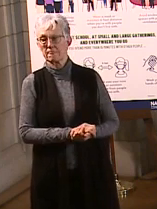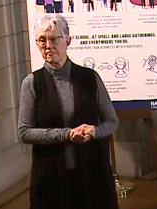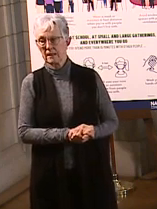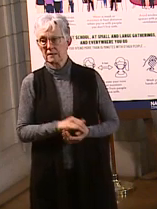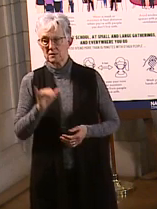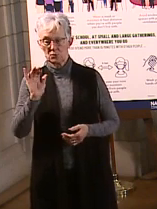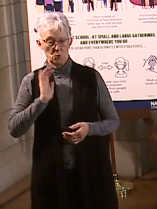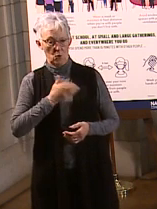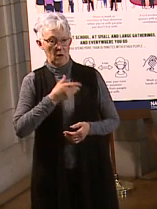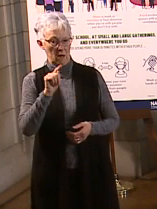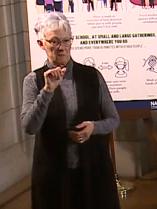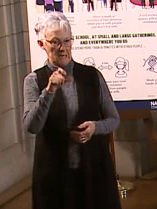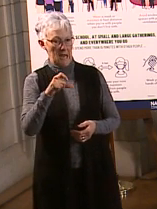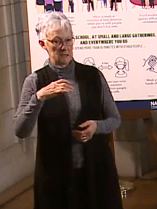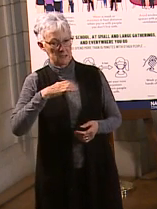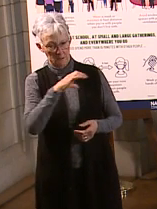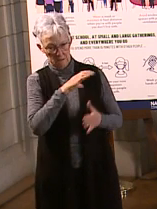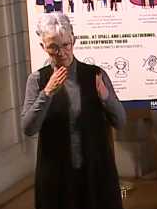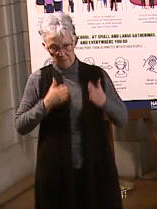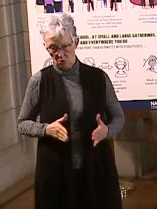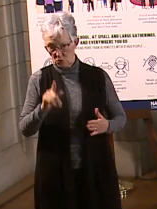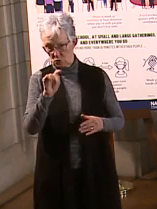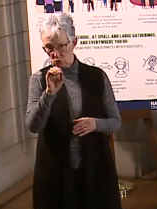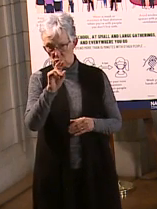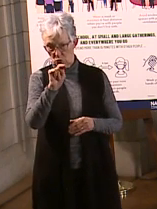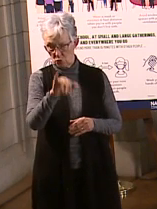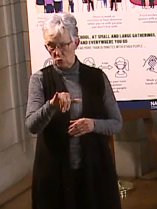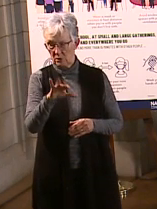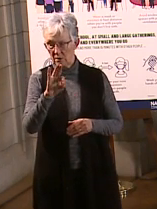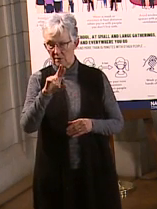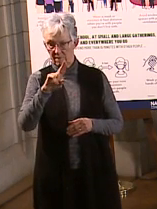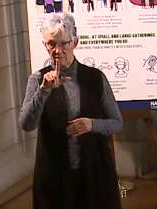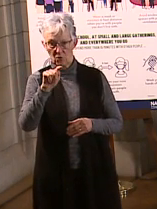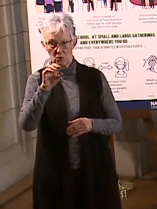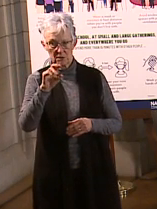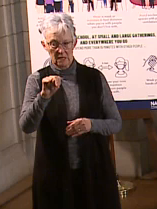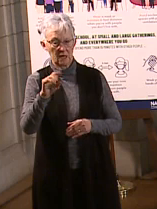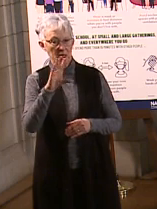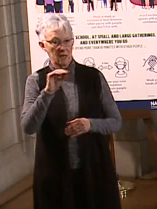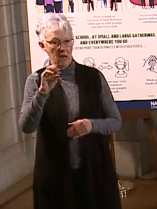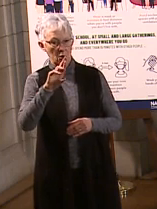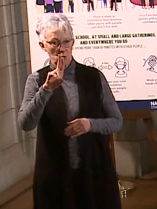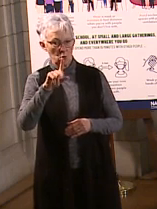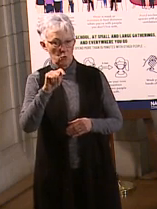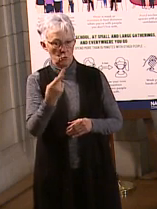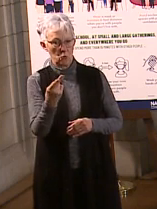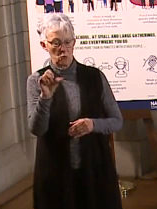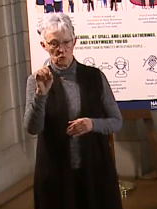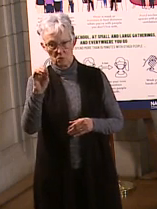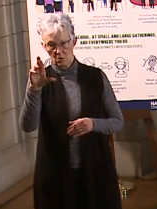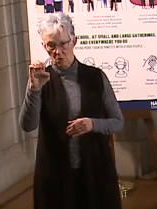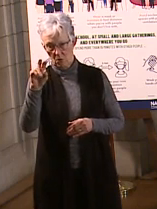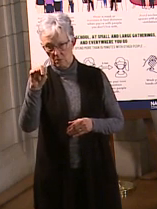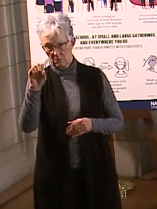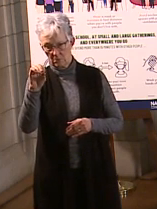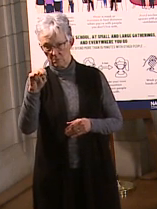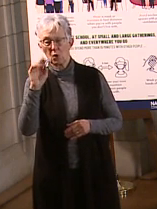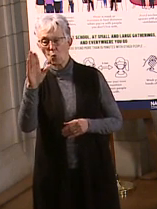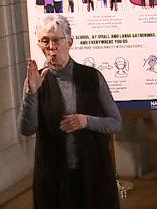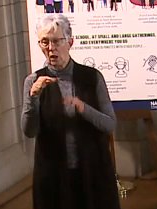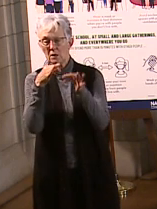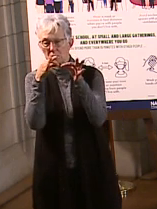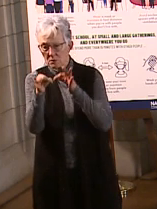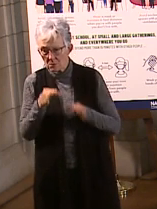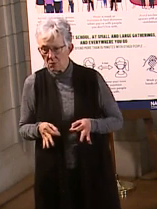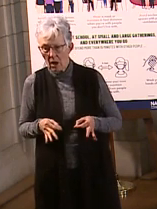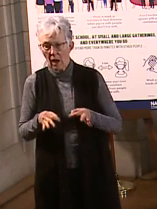tax commissioner, Tony Fulton, also our property tax administrator, Ruth Sorensen, are here to describe a tool that we have at the state of